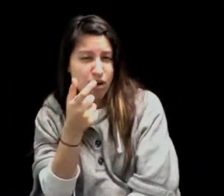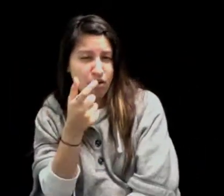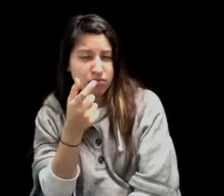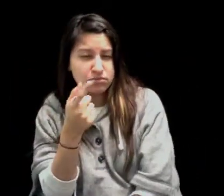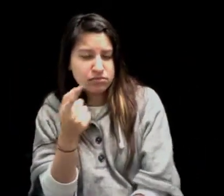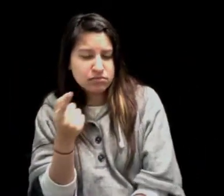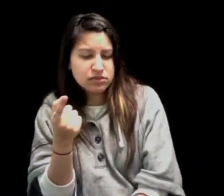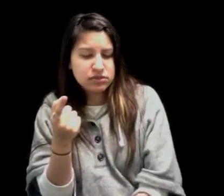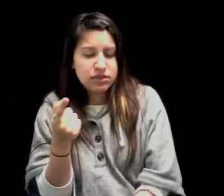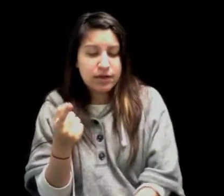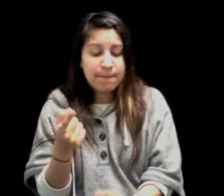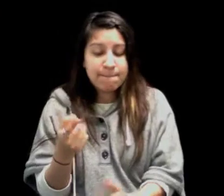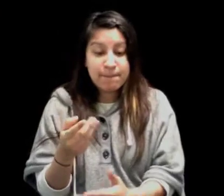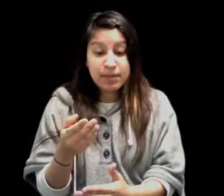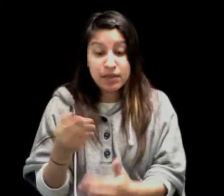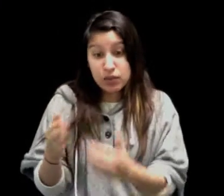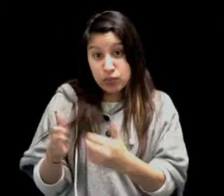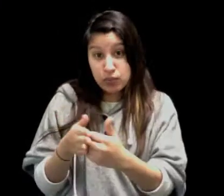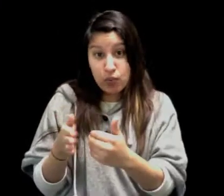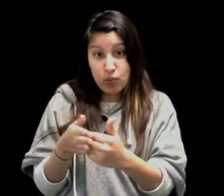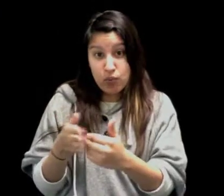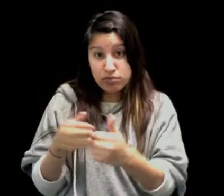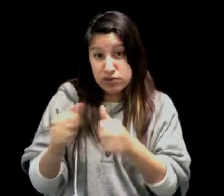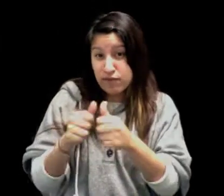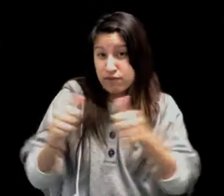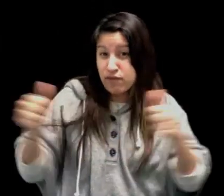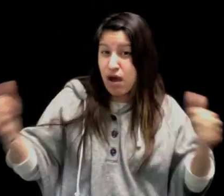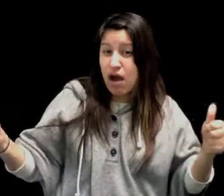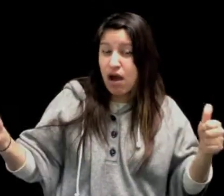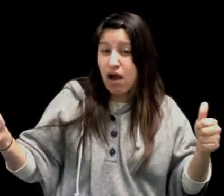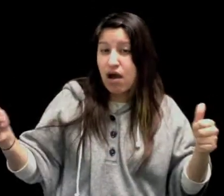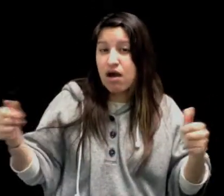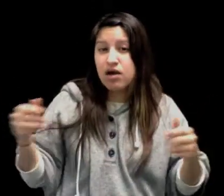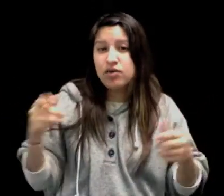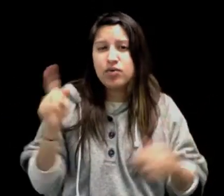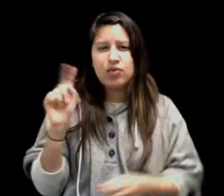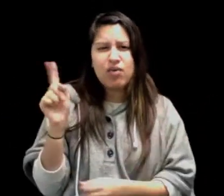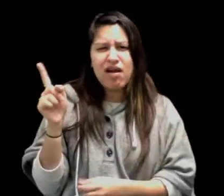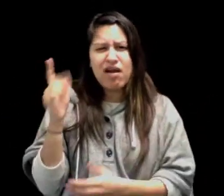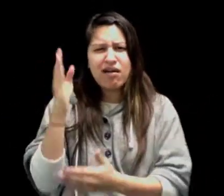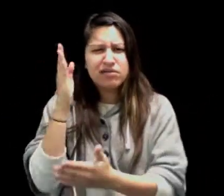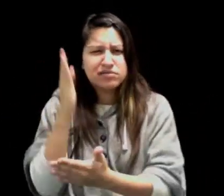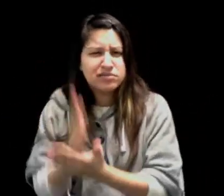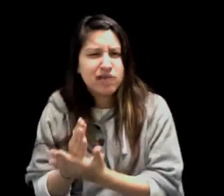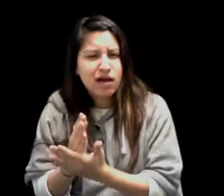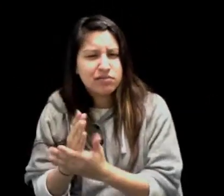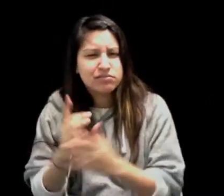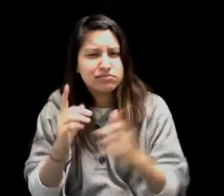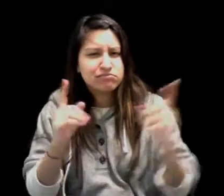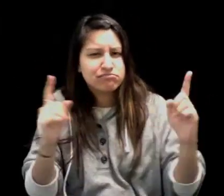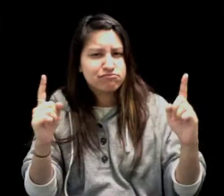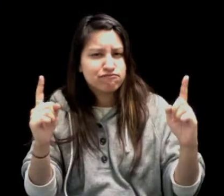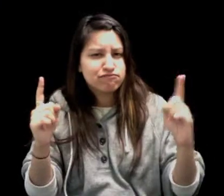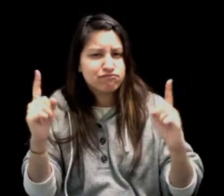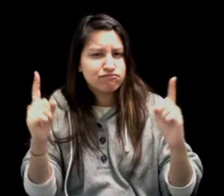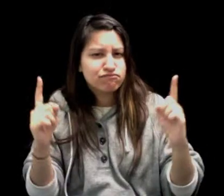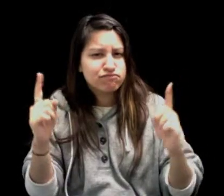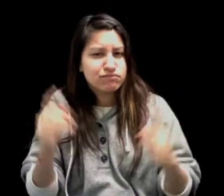Then repeat this, but this time have that first person who was just smiling put an angry look on their face and